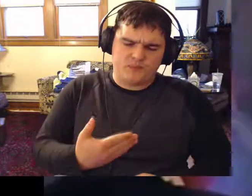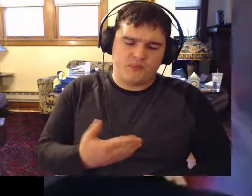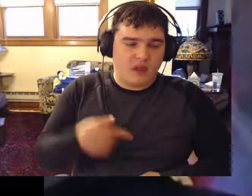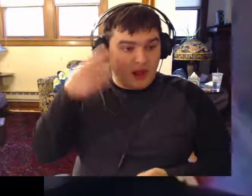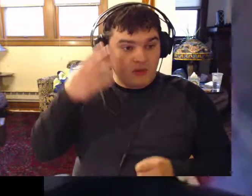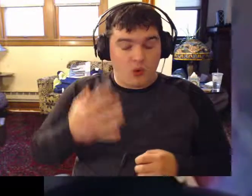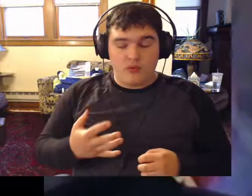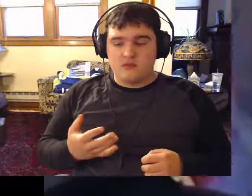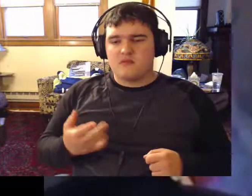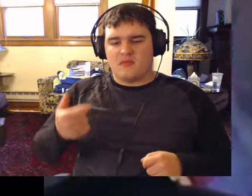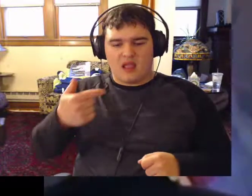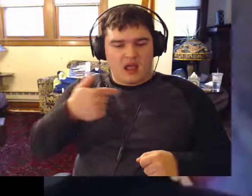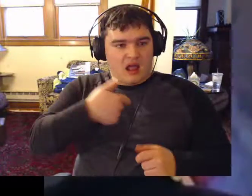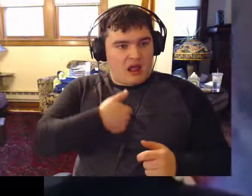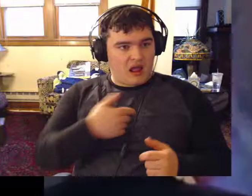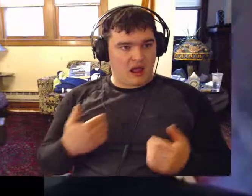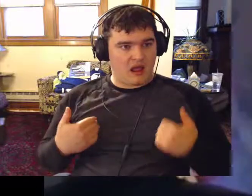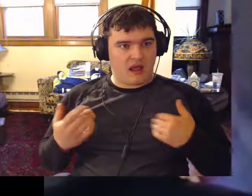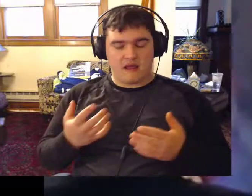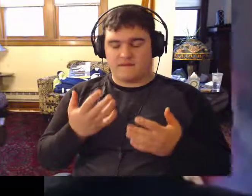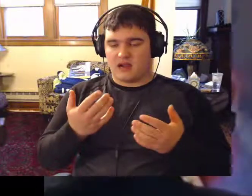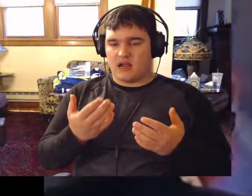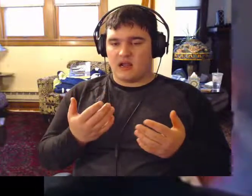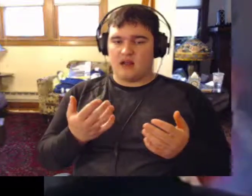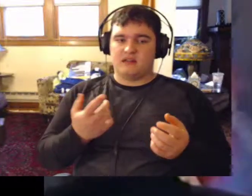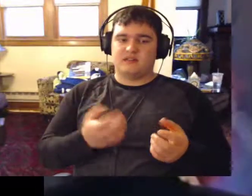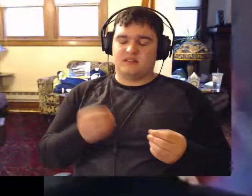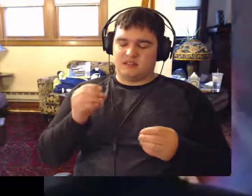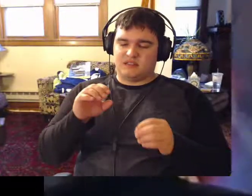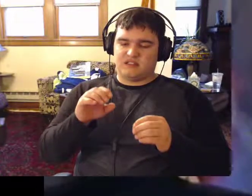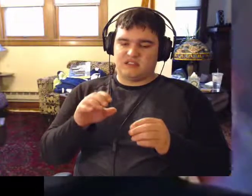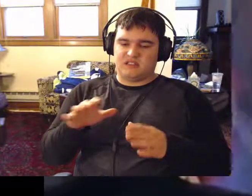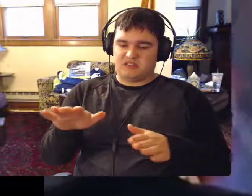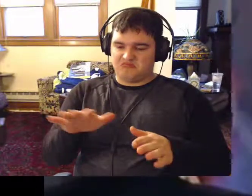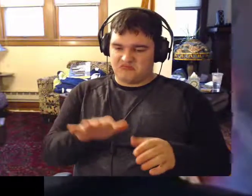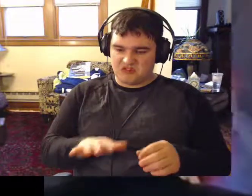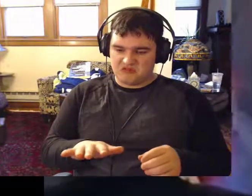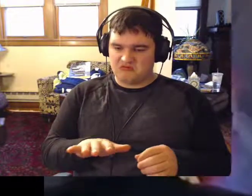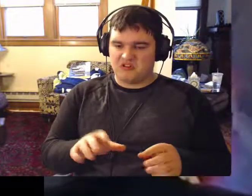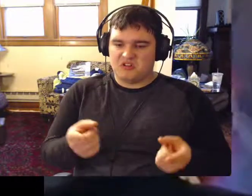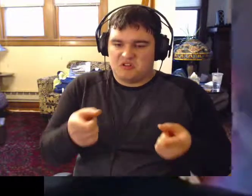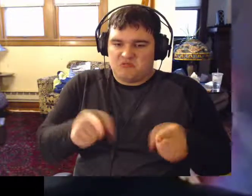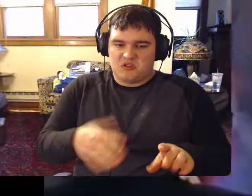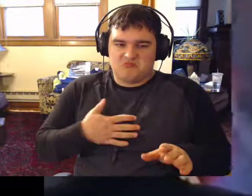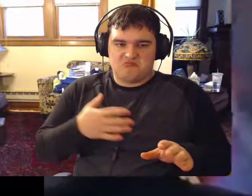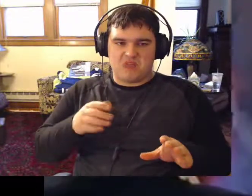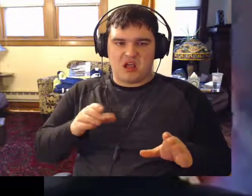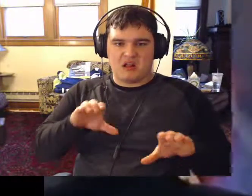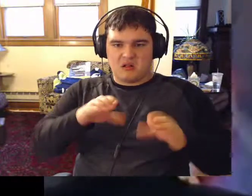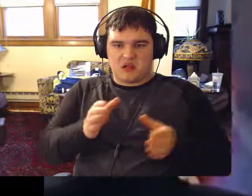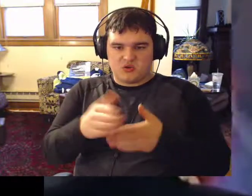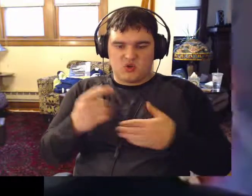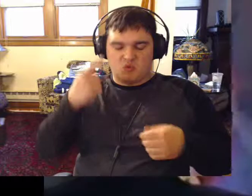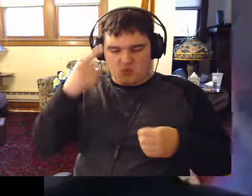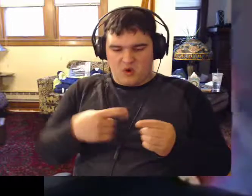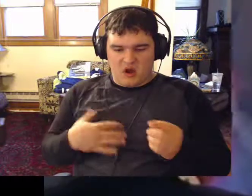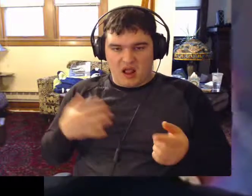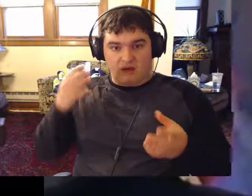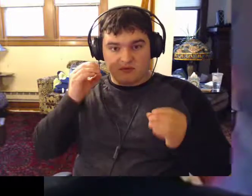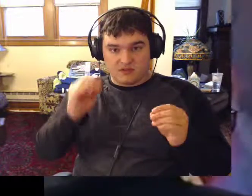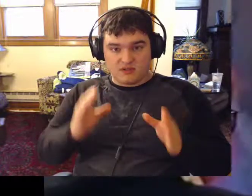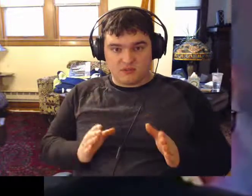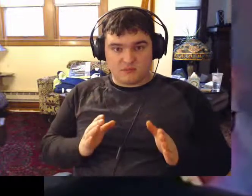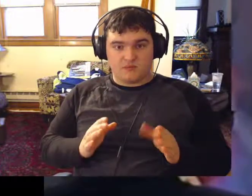that I've had situations in my classroom when I was teaching where I found a child